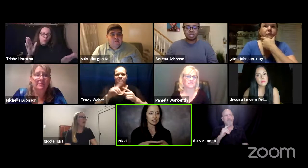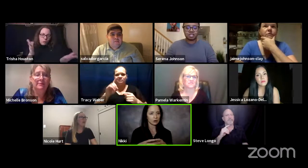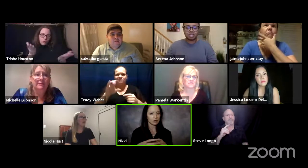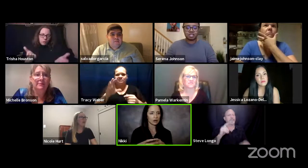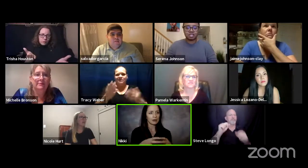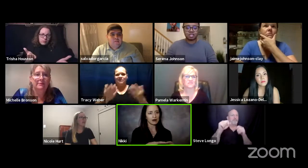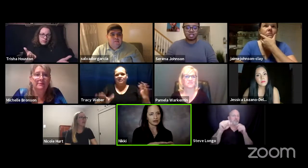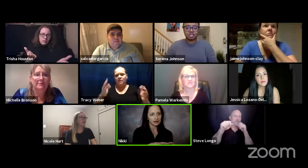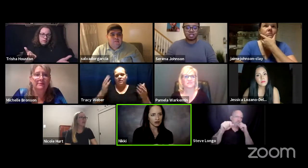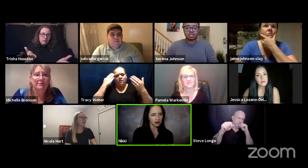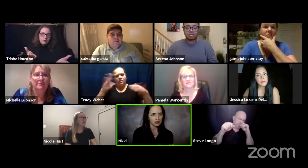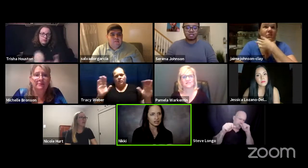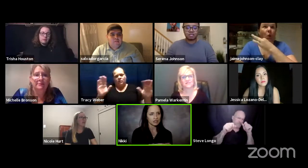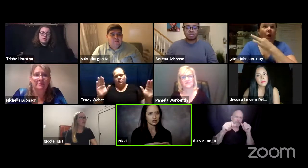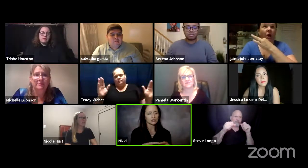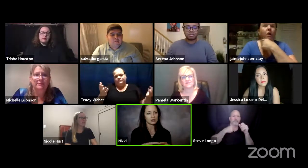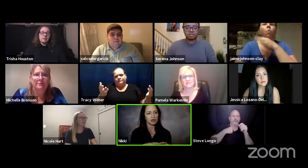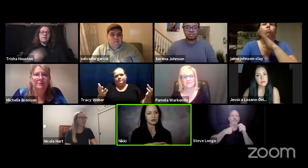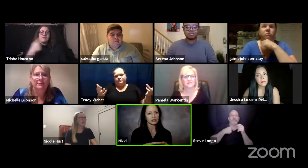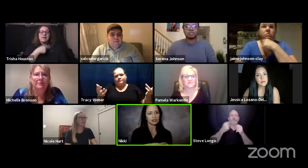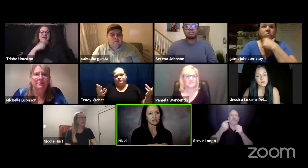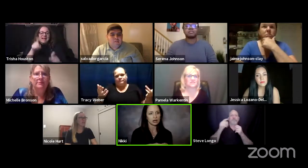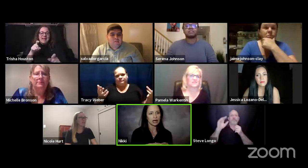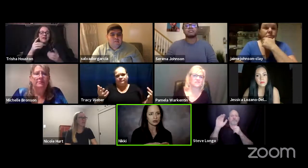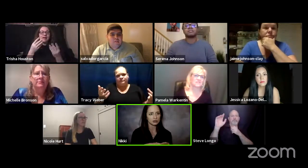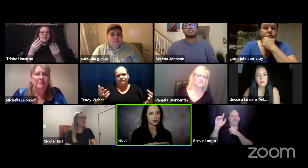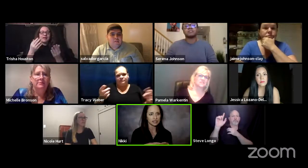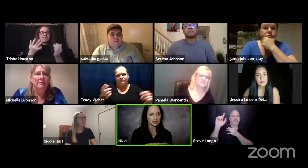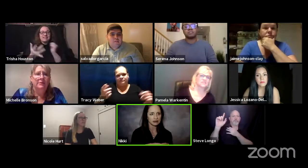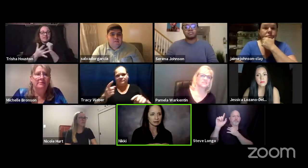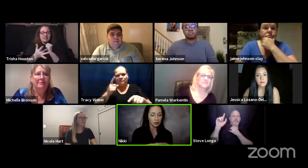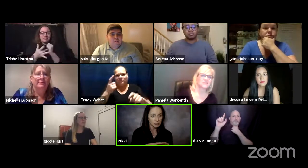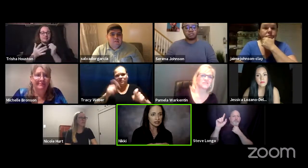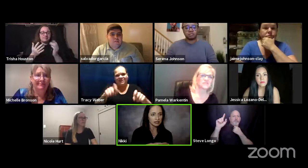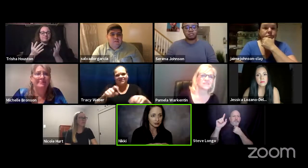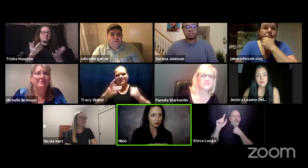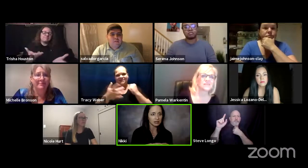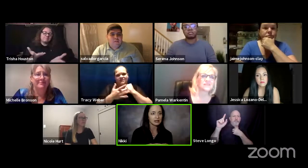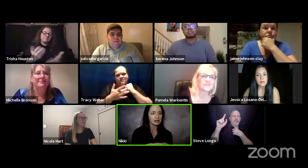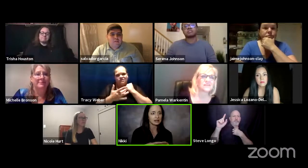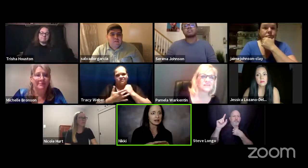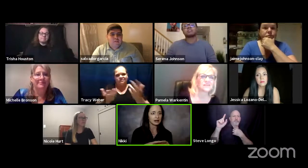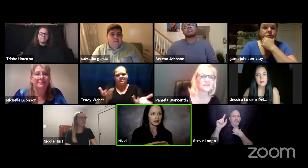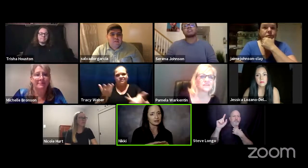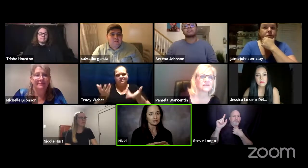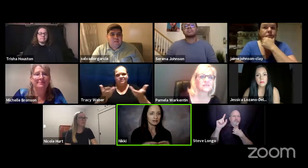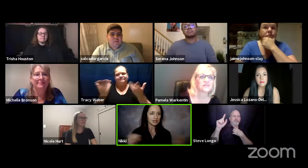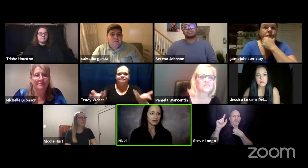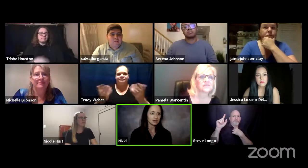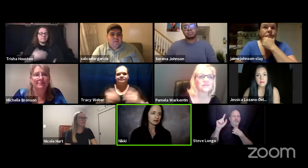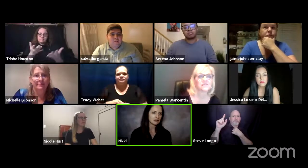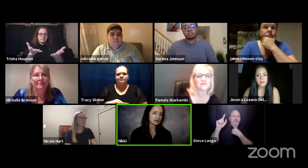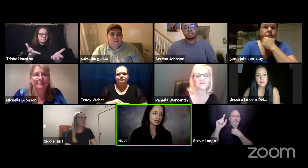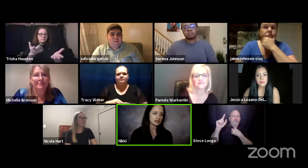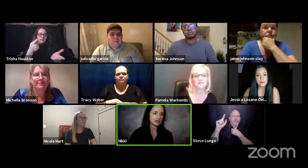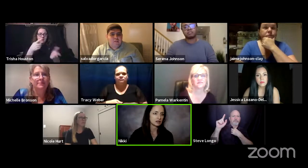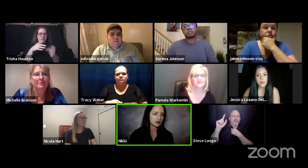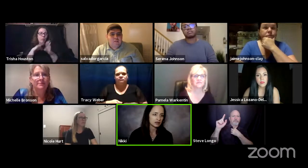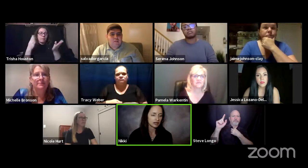or are not part of that conversation. So I'm not really sure how to proceed at this point, given the state of technology as